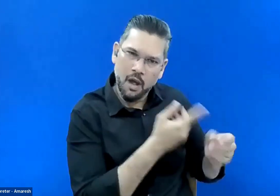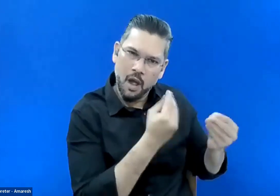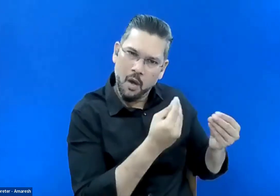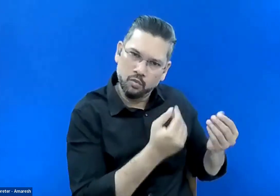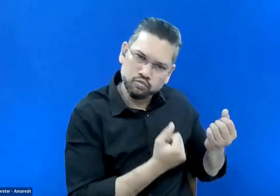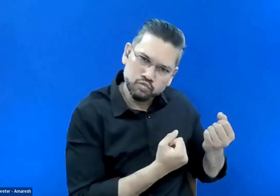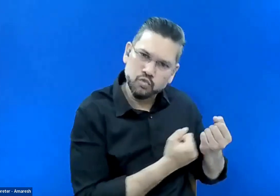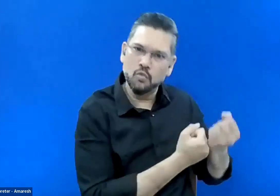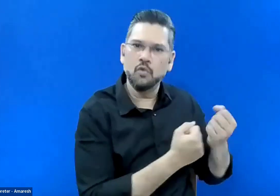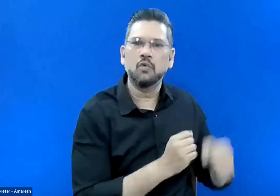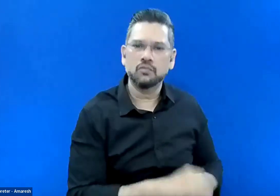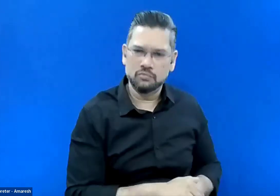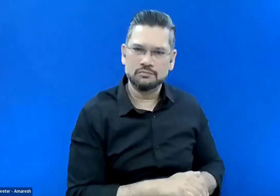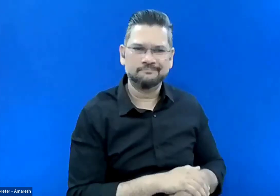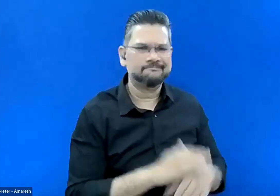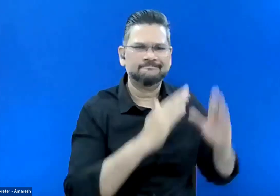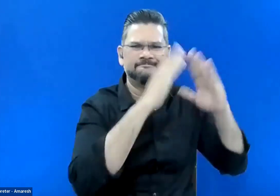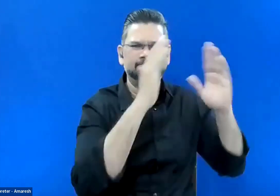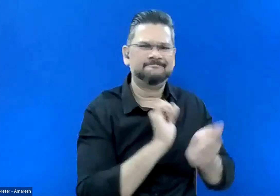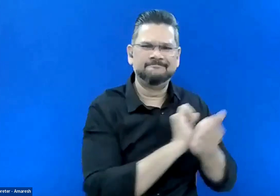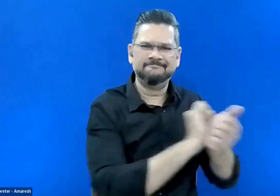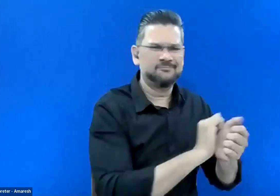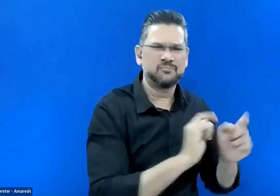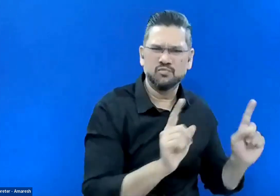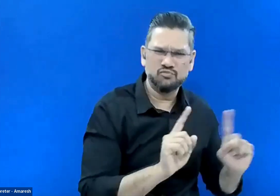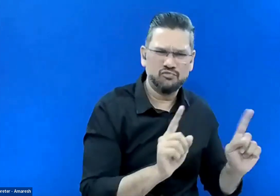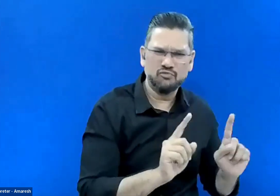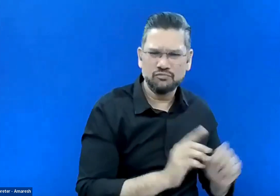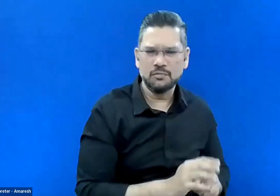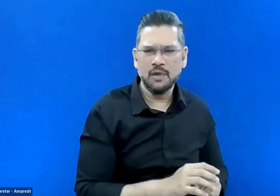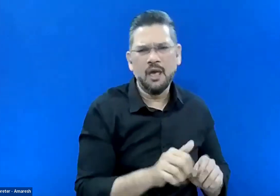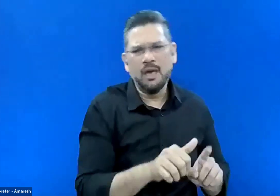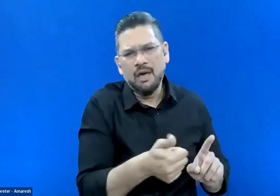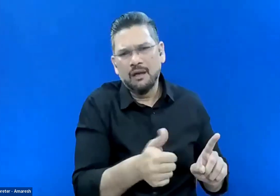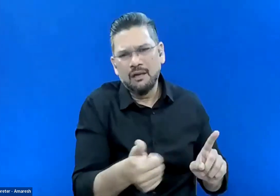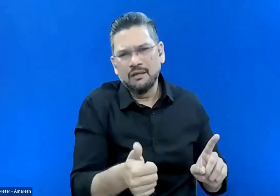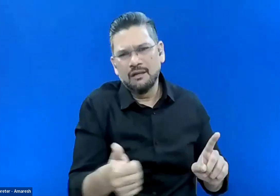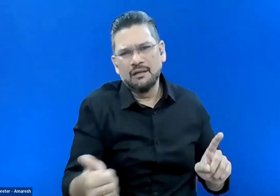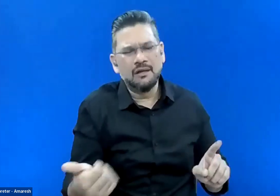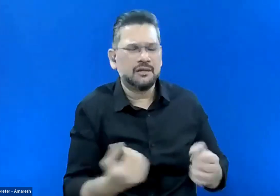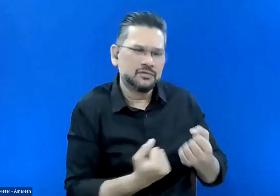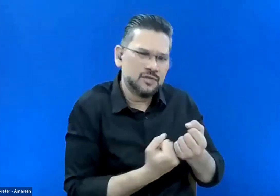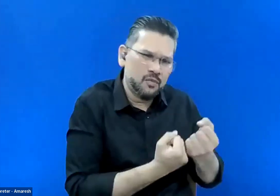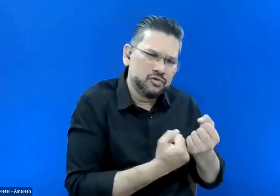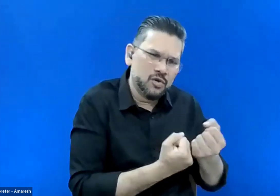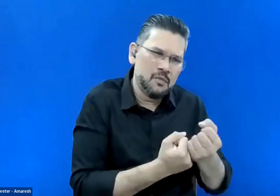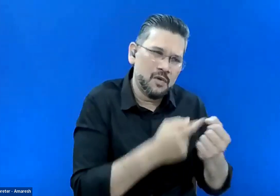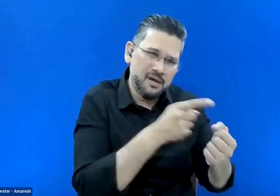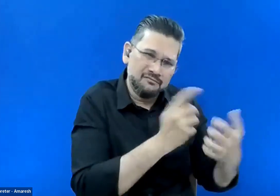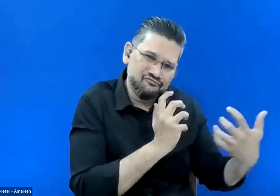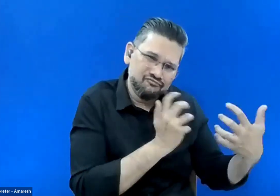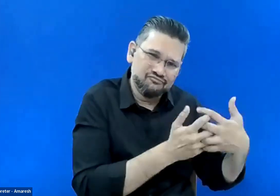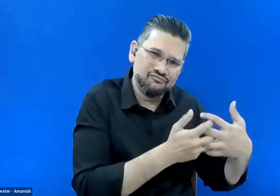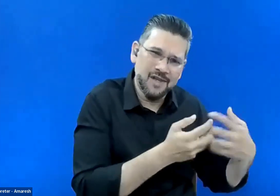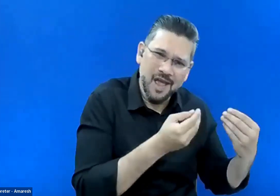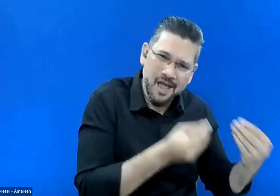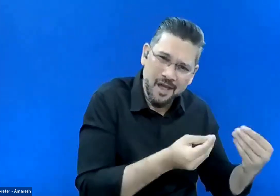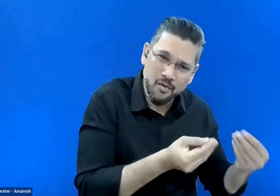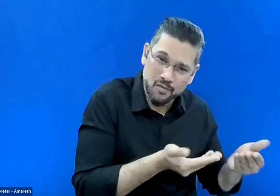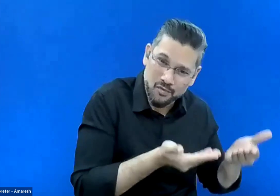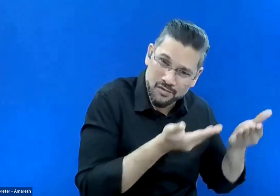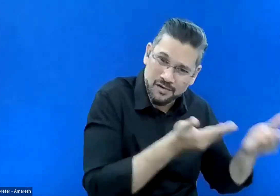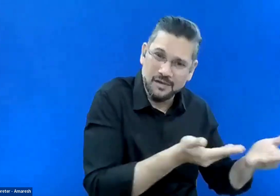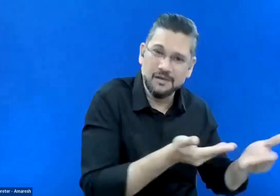to an institution. How can we support them? What kind of appropriate and meaningful support systems can we place for